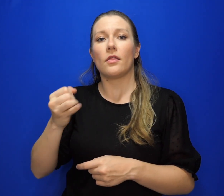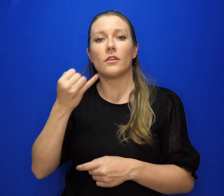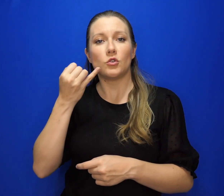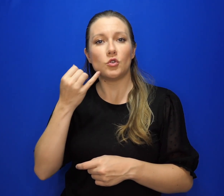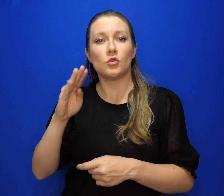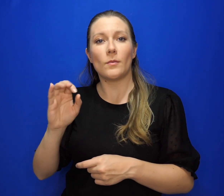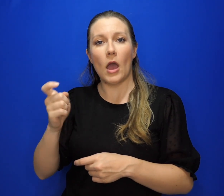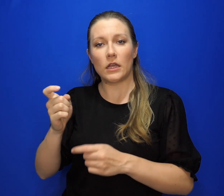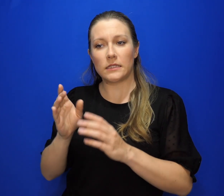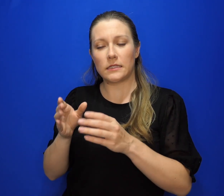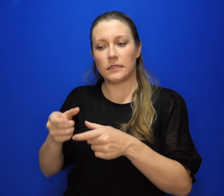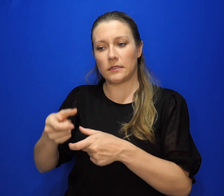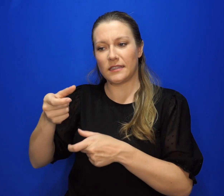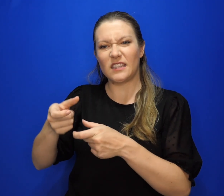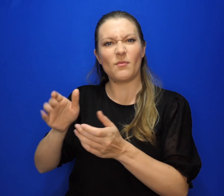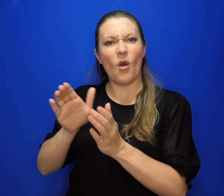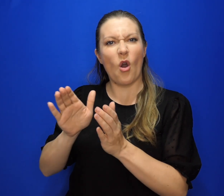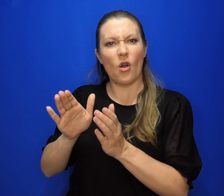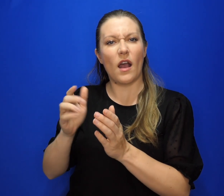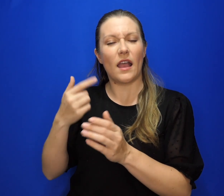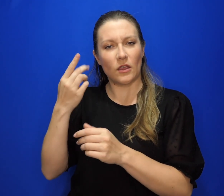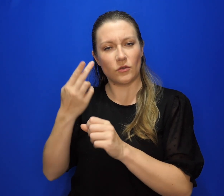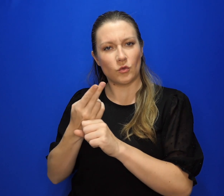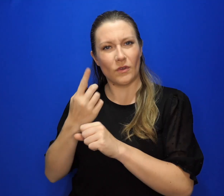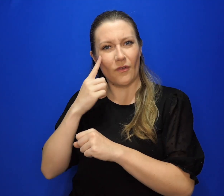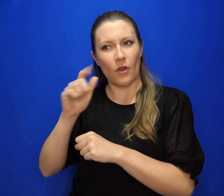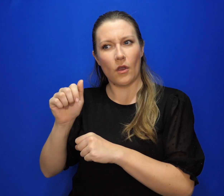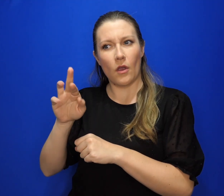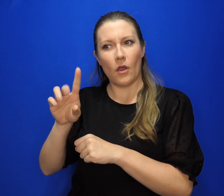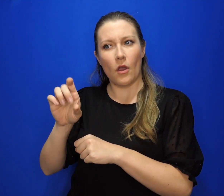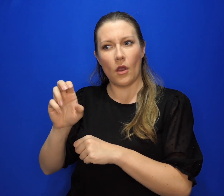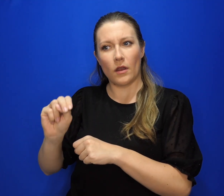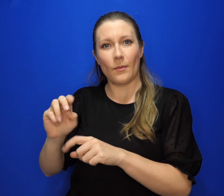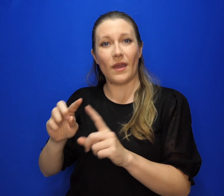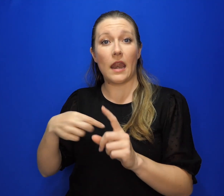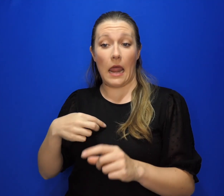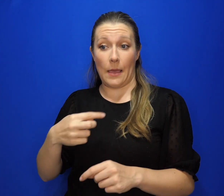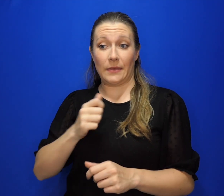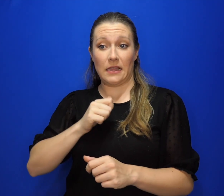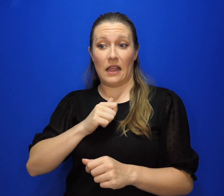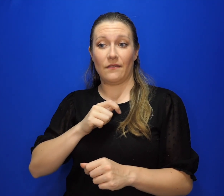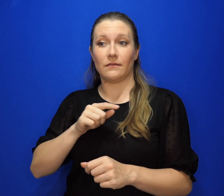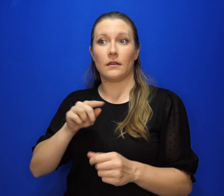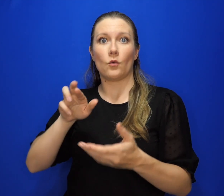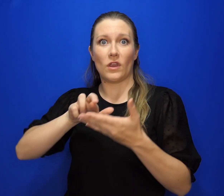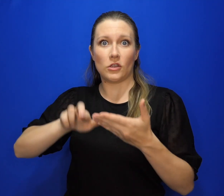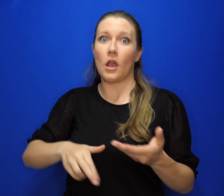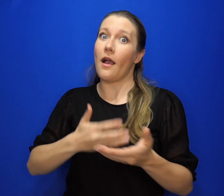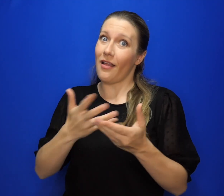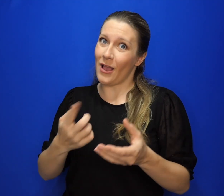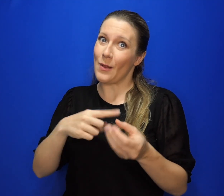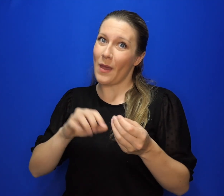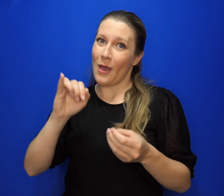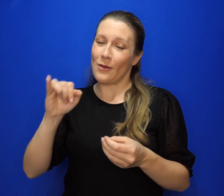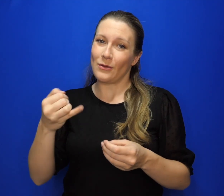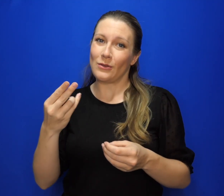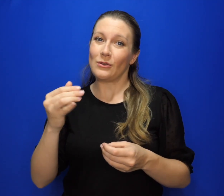But I guess, I did a lot of juice box research at one point in my life, right? Like, how can I get her